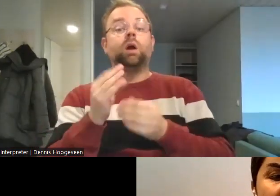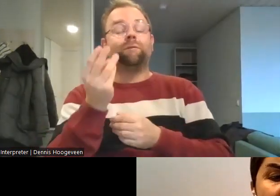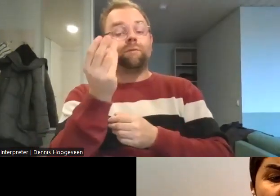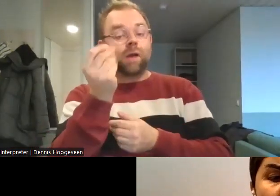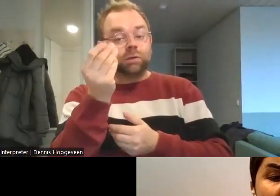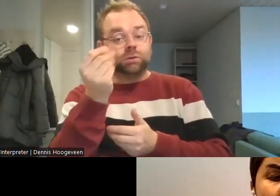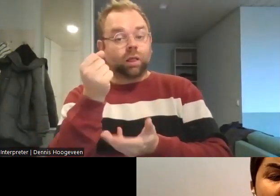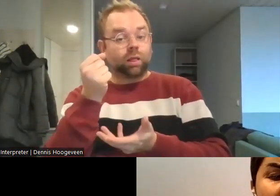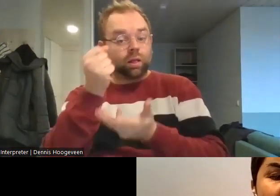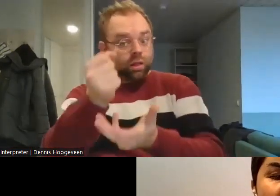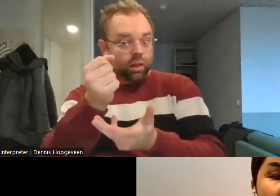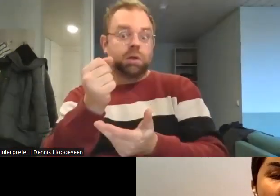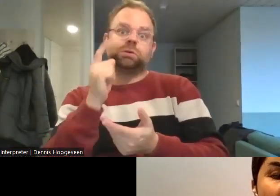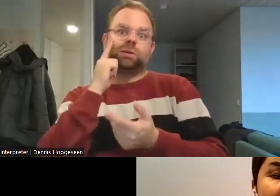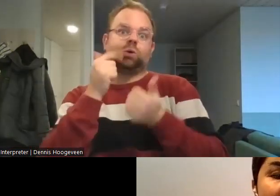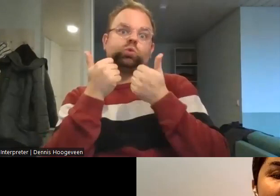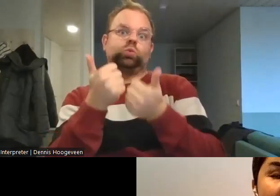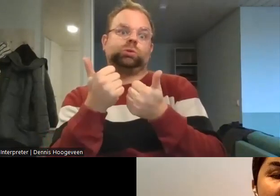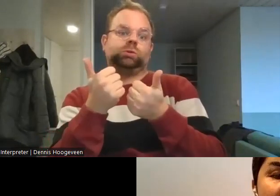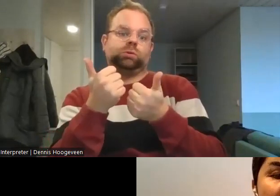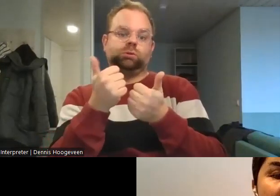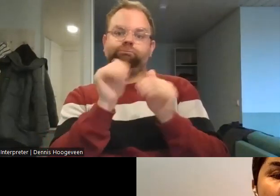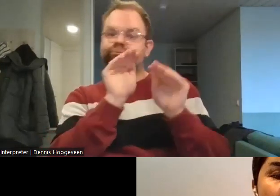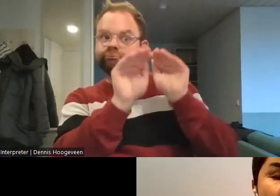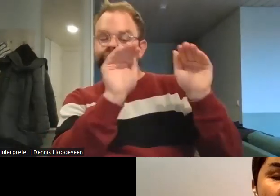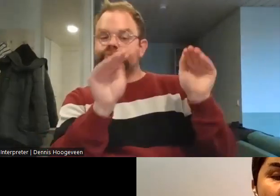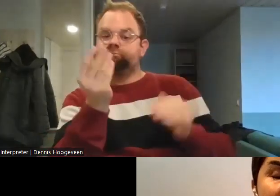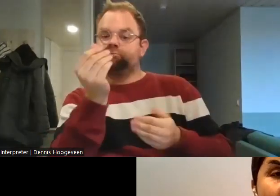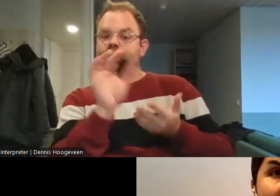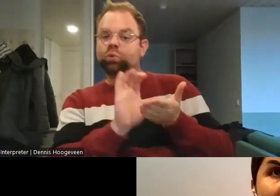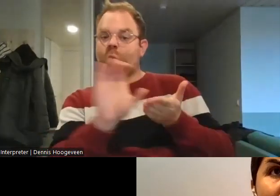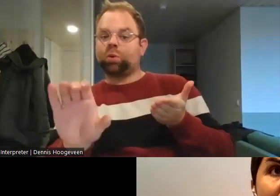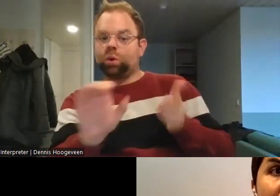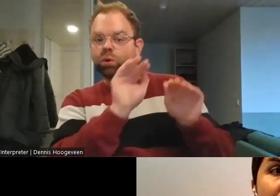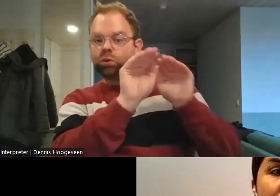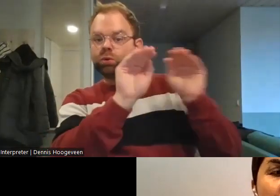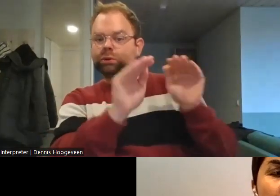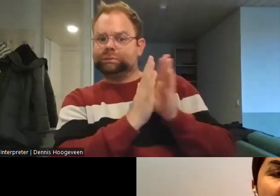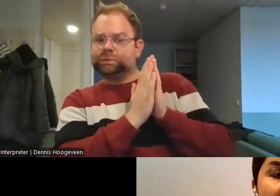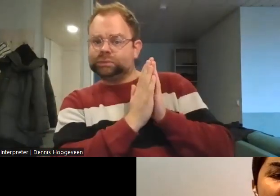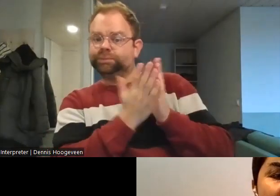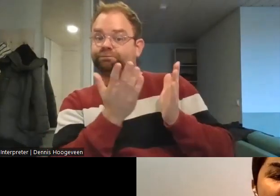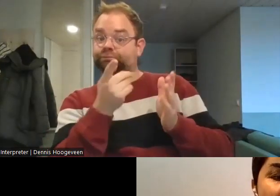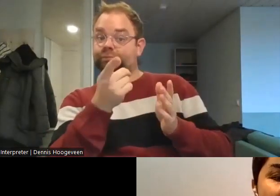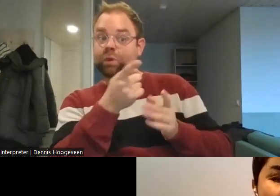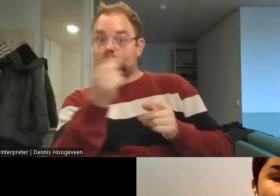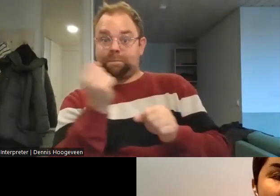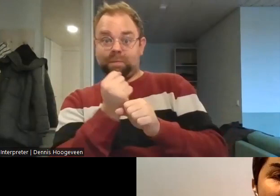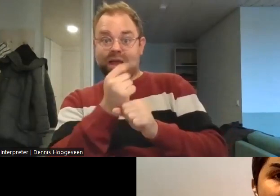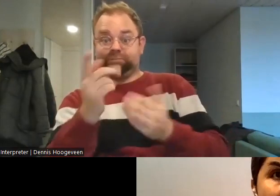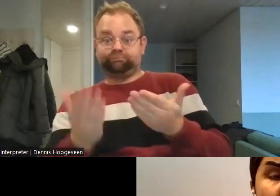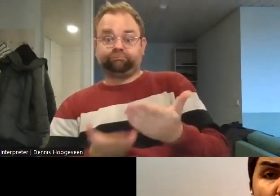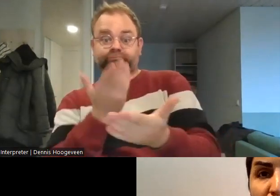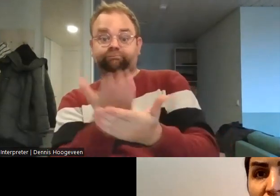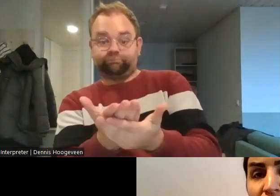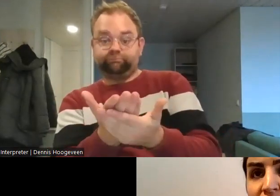the experience of women with disabilities who are forcibly displaced is included in the financial